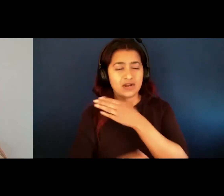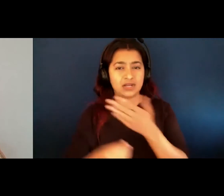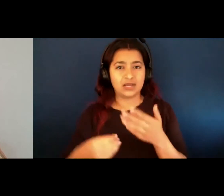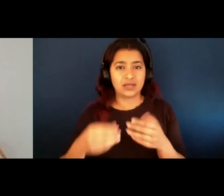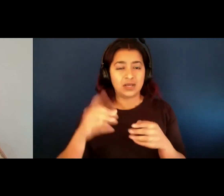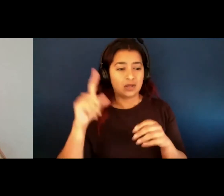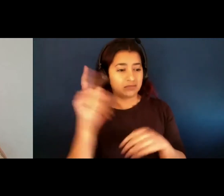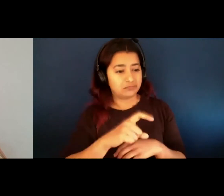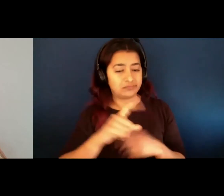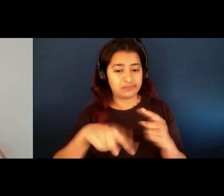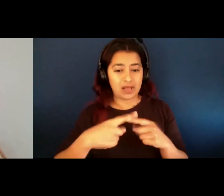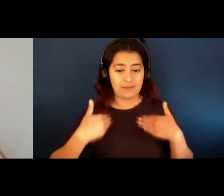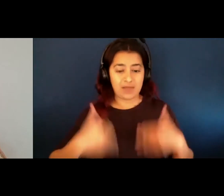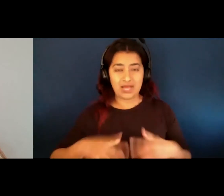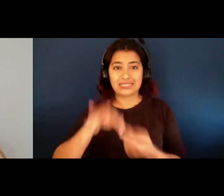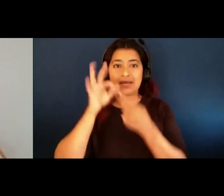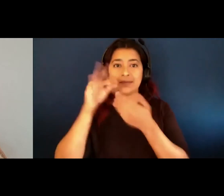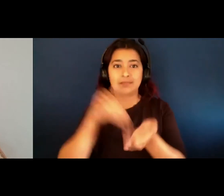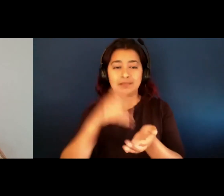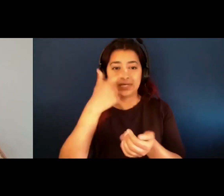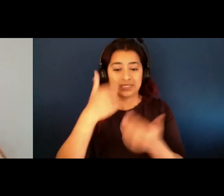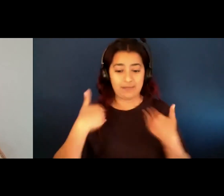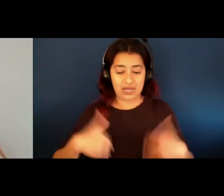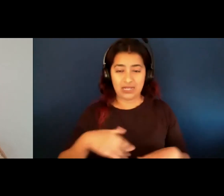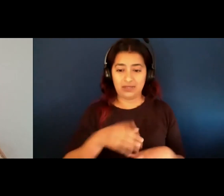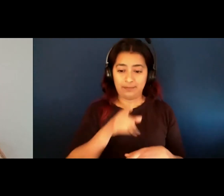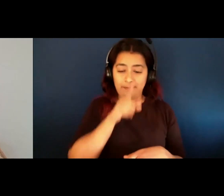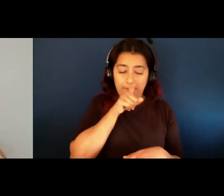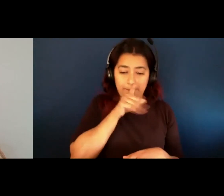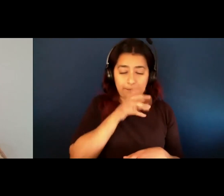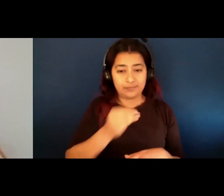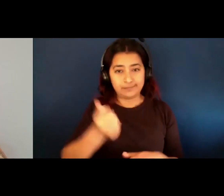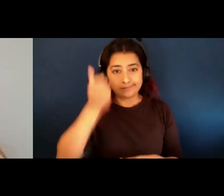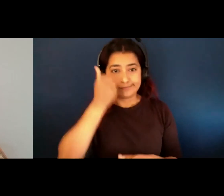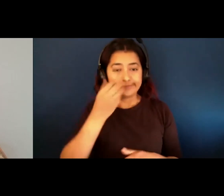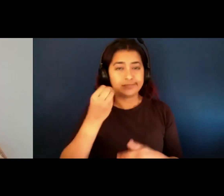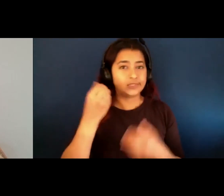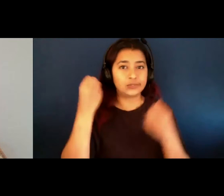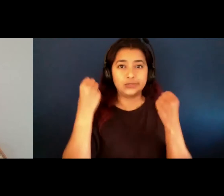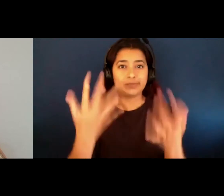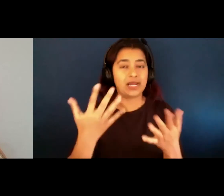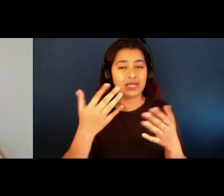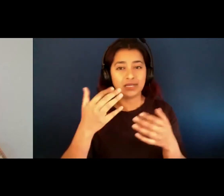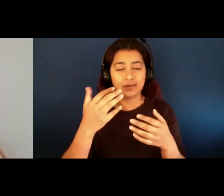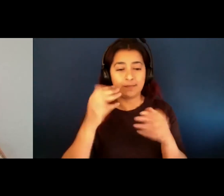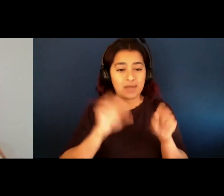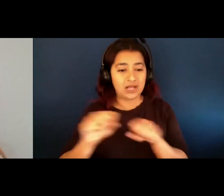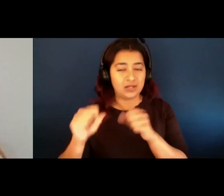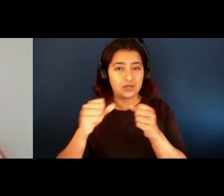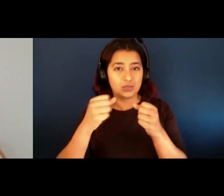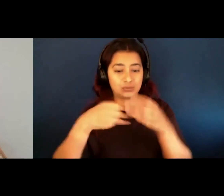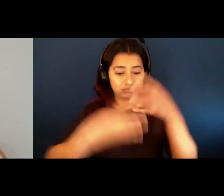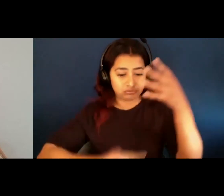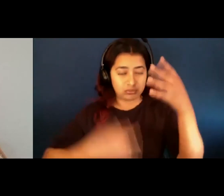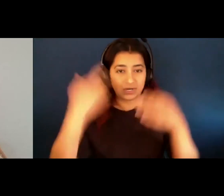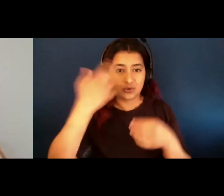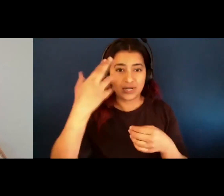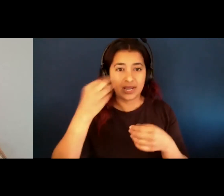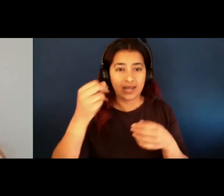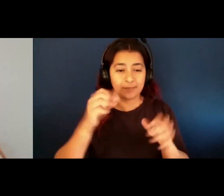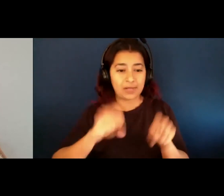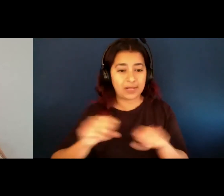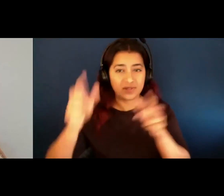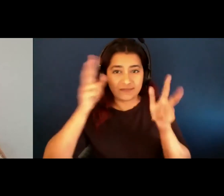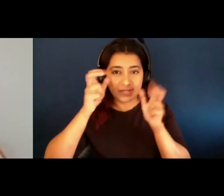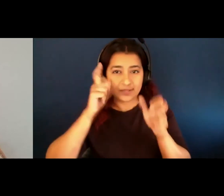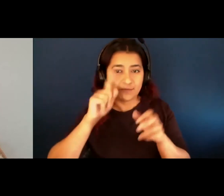the body is mute and dumb, and there are too many plausible reasons and too many plausible villains to justify